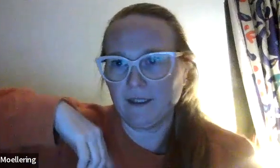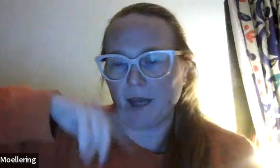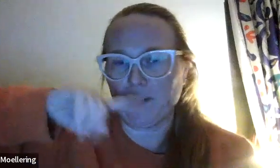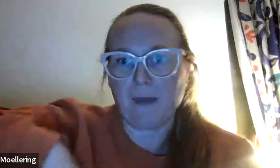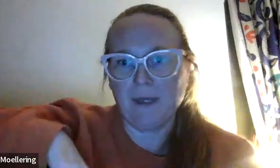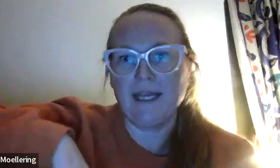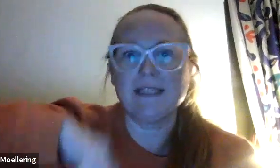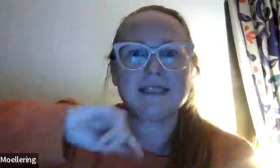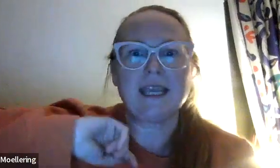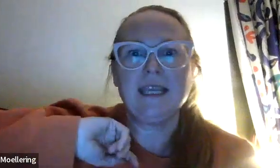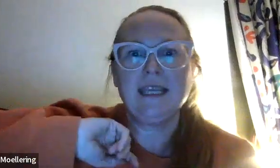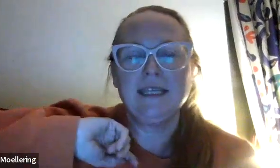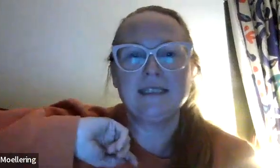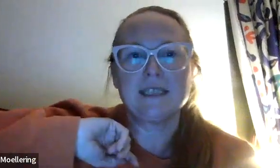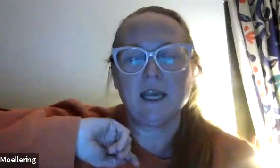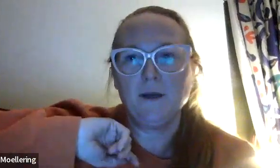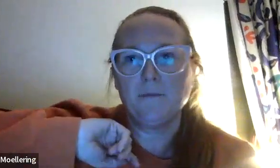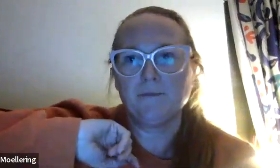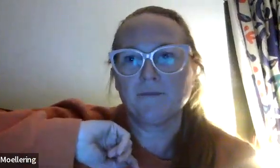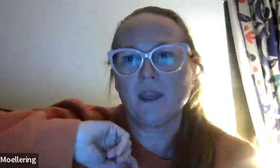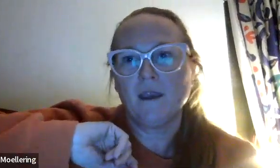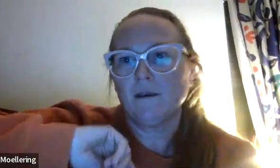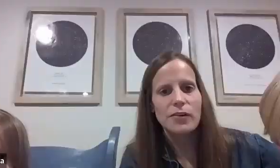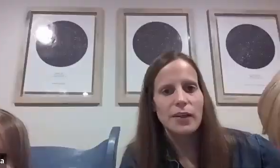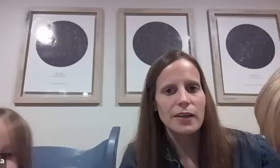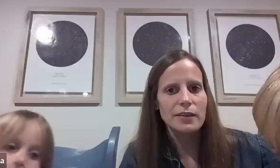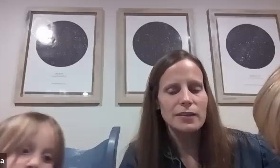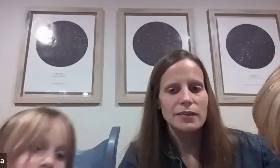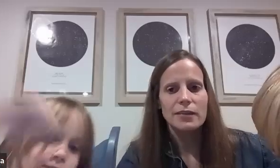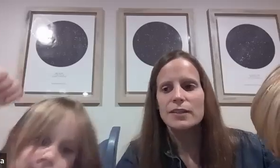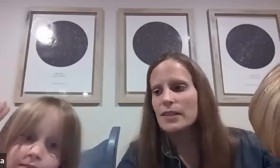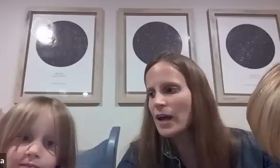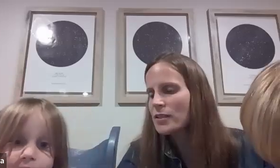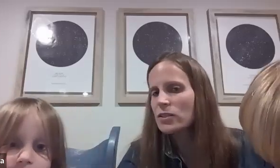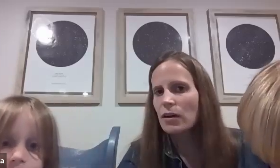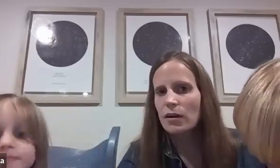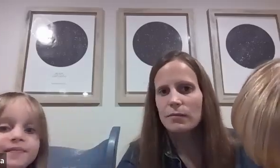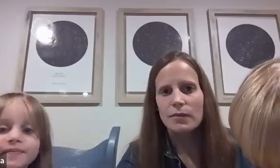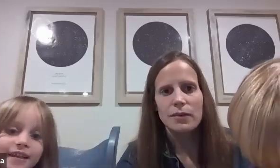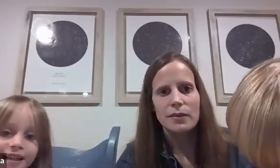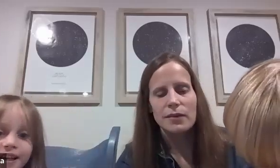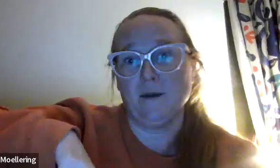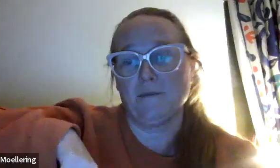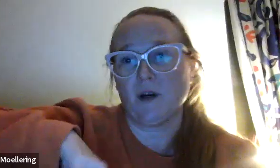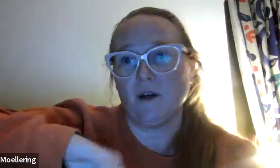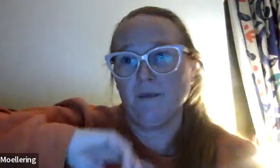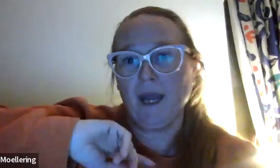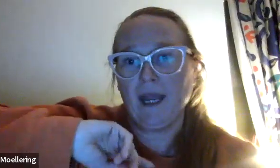the library happenings and Careful, Henry. I'll keep you guys on